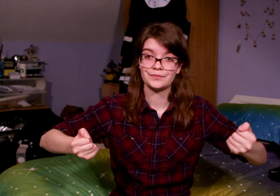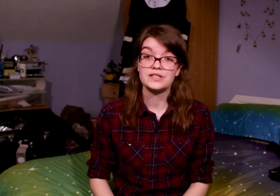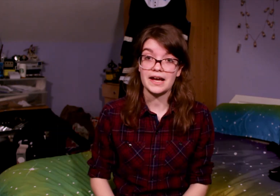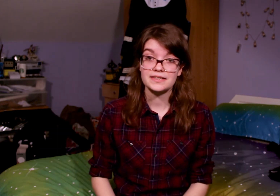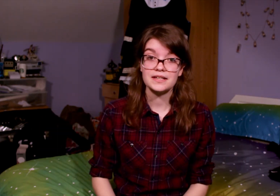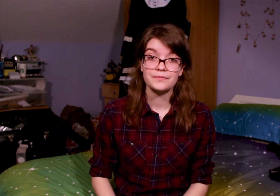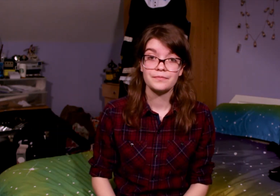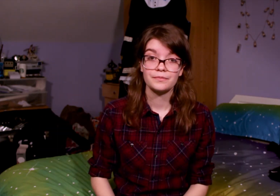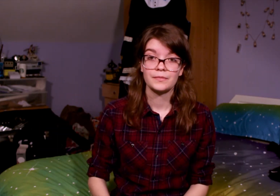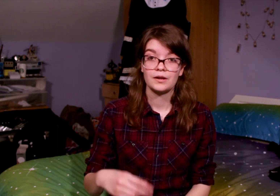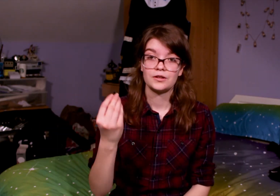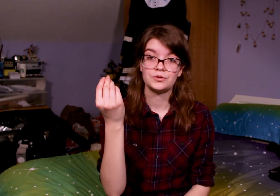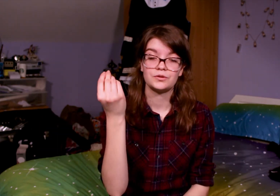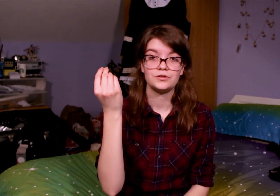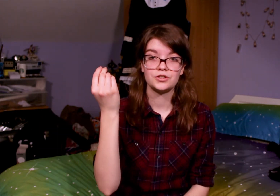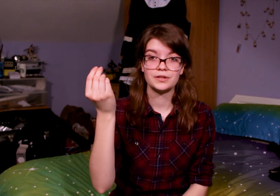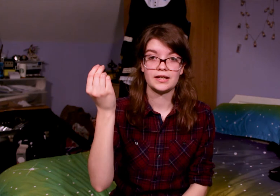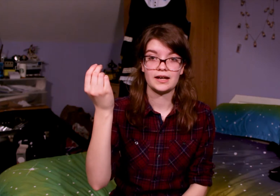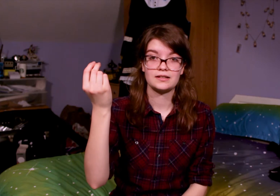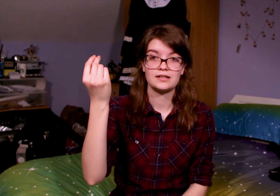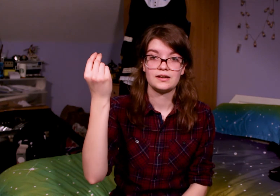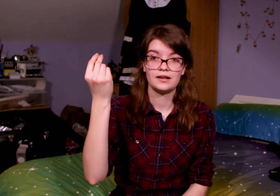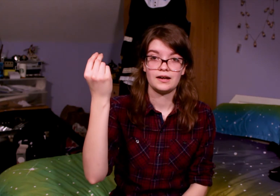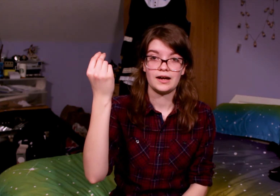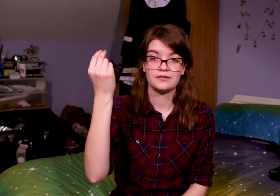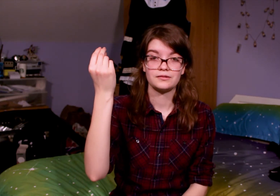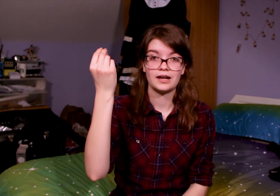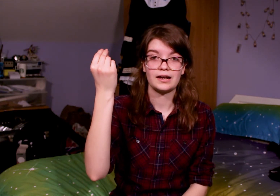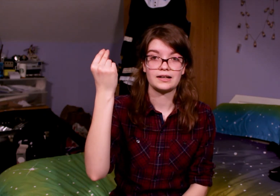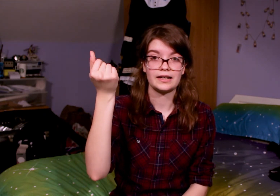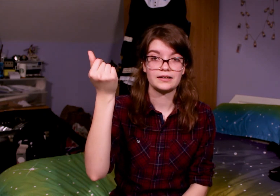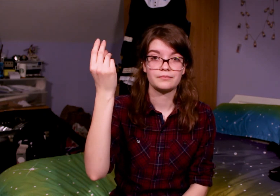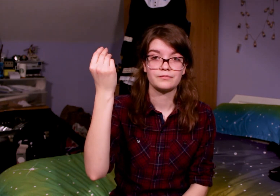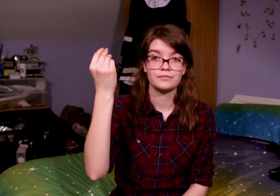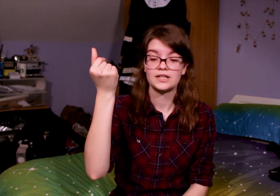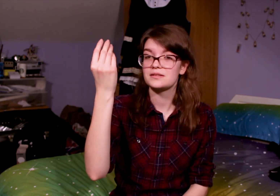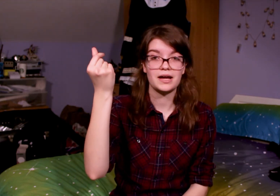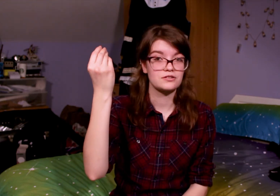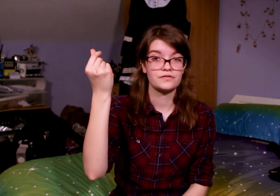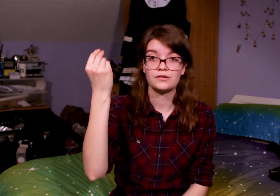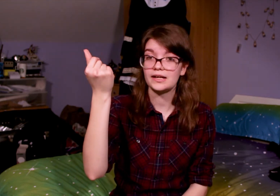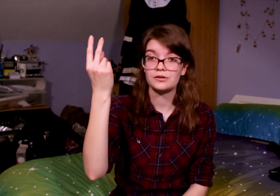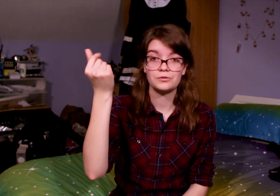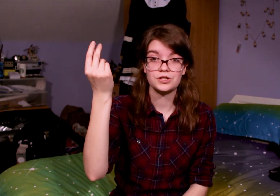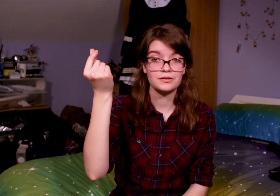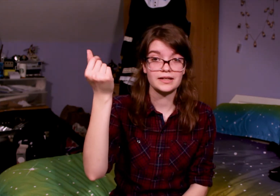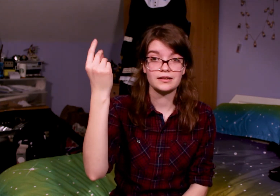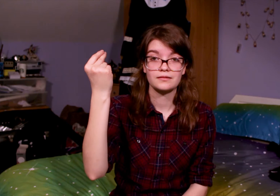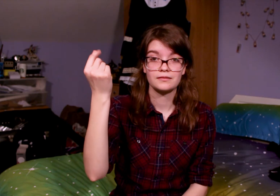For taxi, your dominant hand out and click. Doesn't matter if you click or don't click.